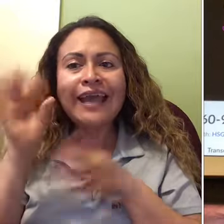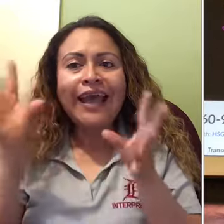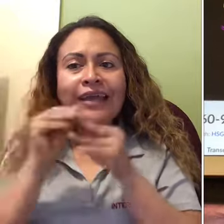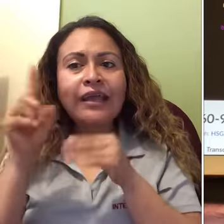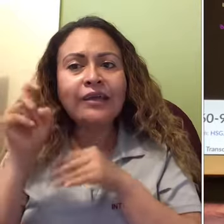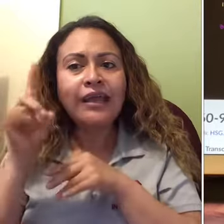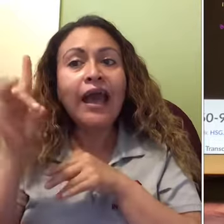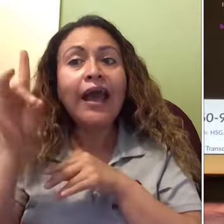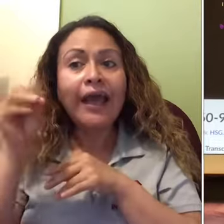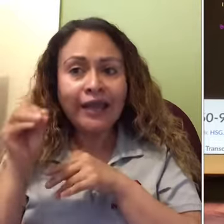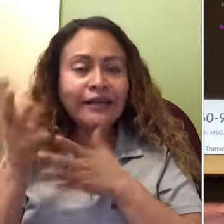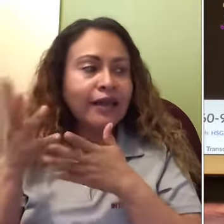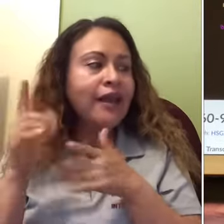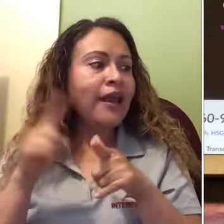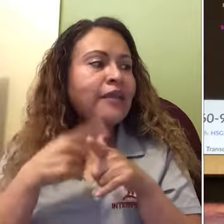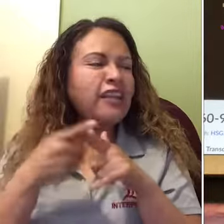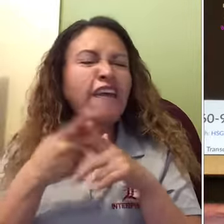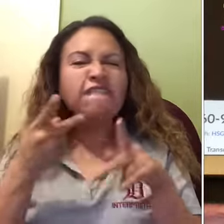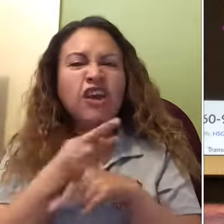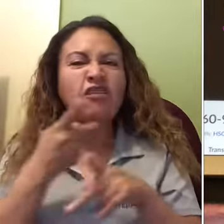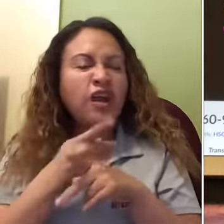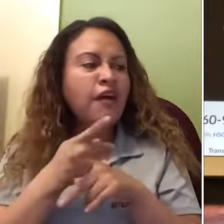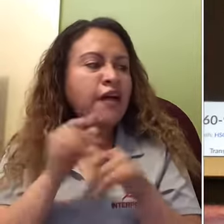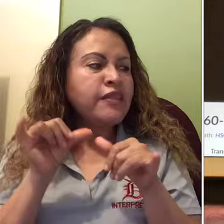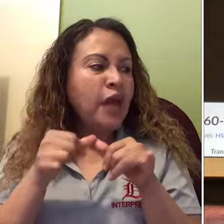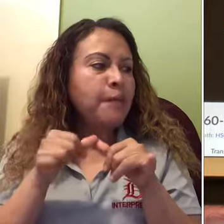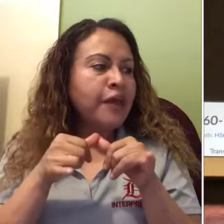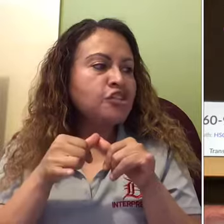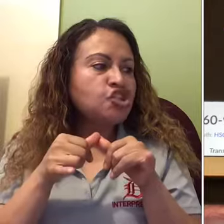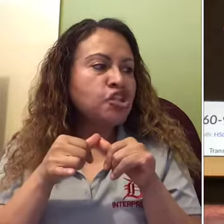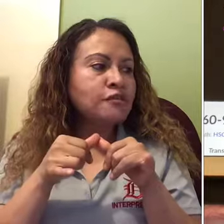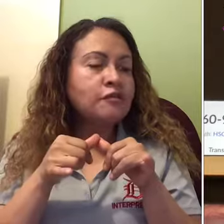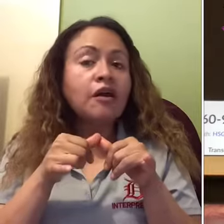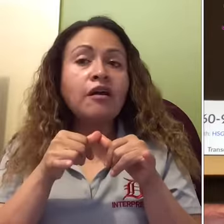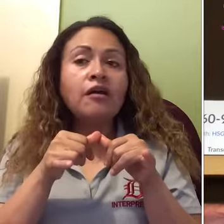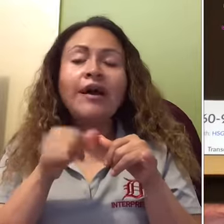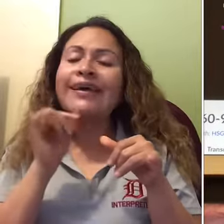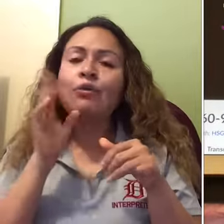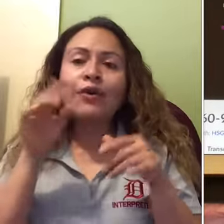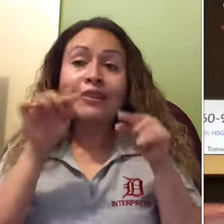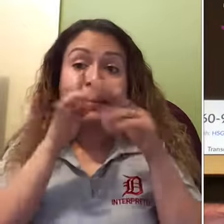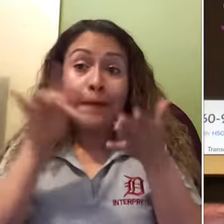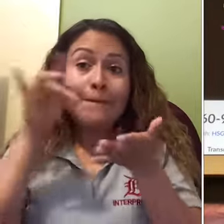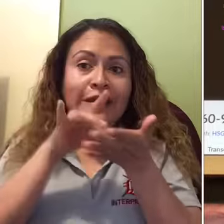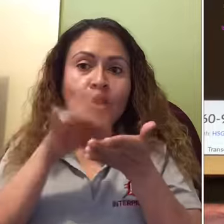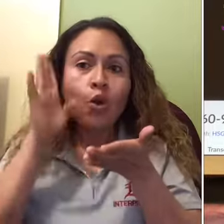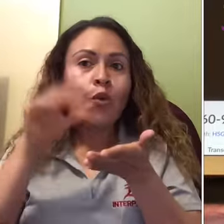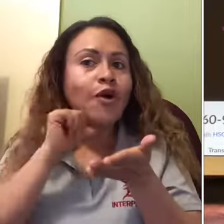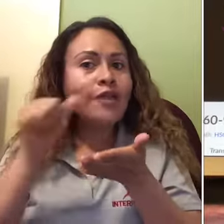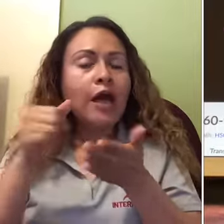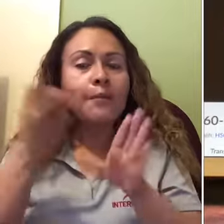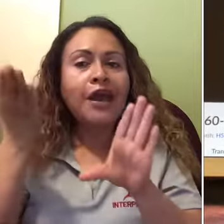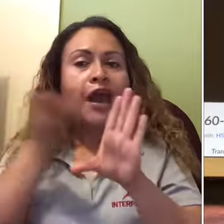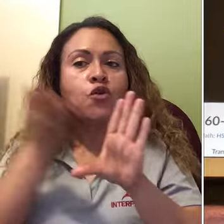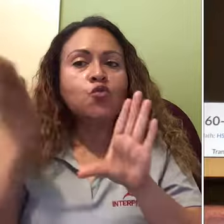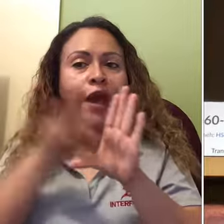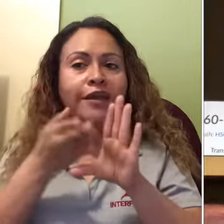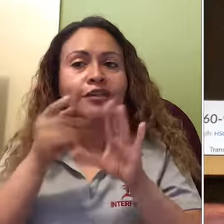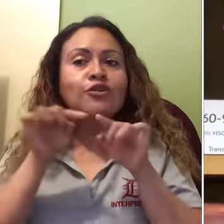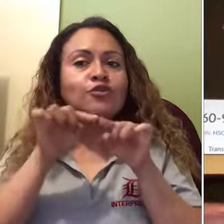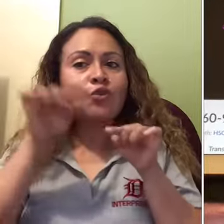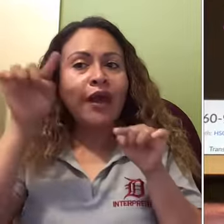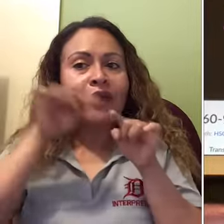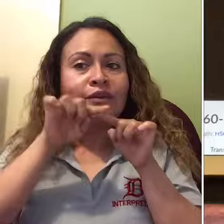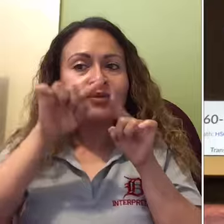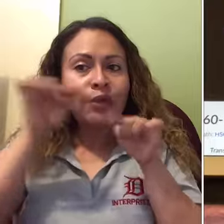60, 90 triangle, and you can also figure out the measures of this triangle, although it's not going to be a right triangle. But knowing what we know about 30, 60, 90